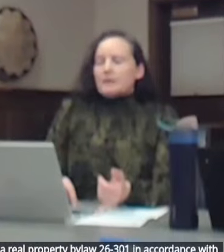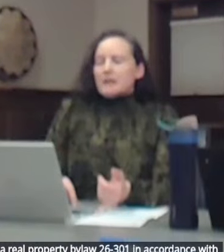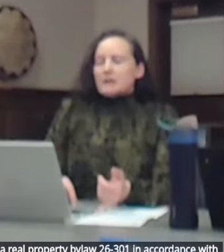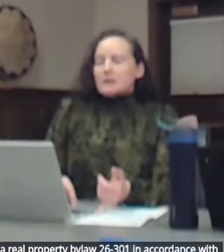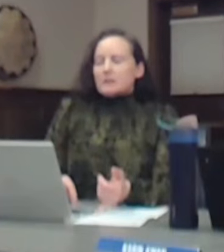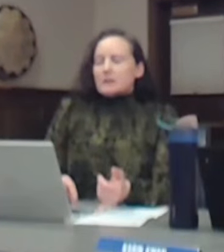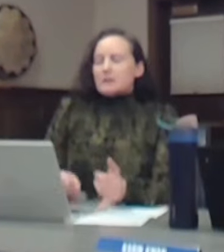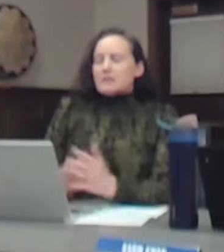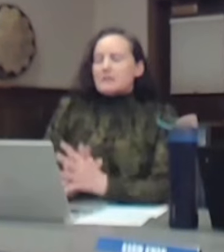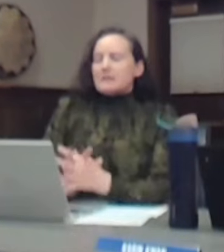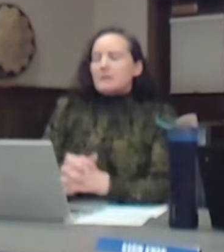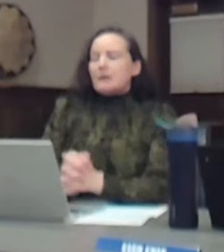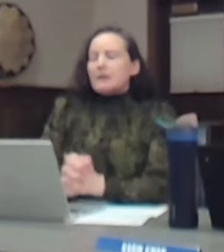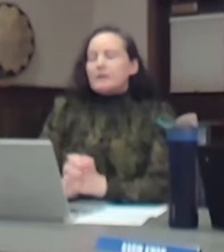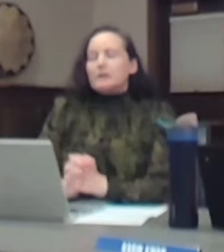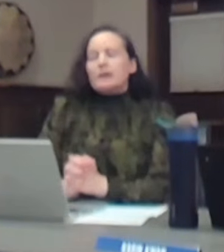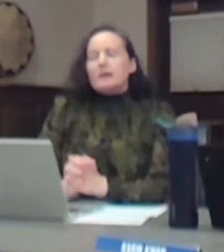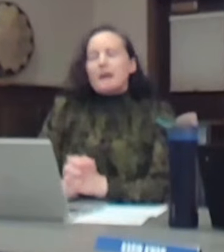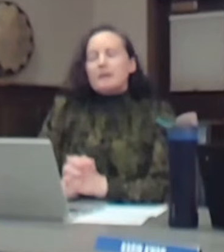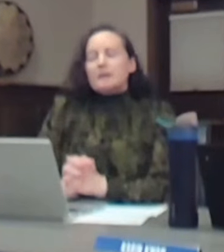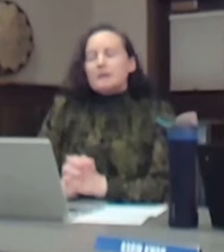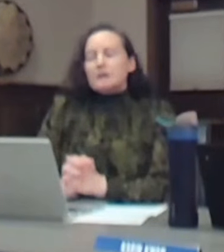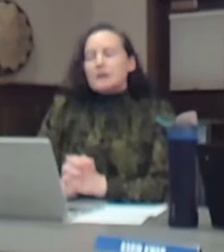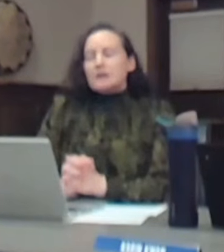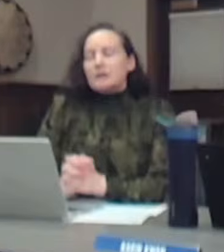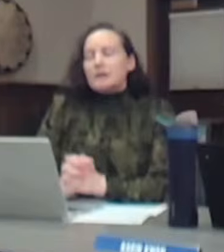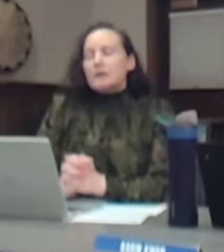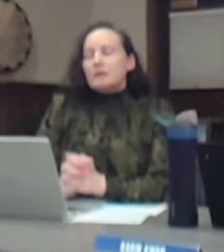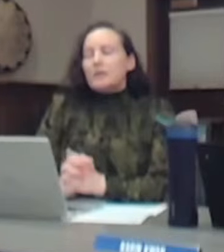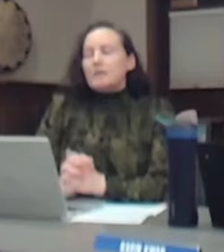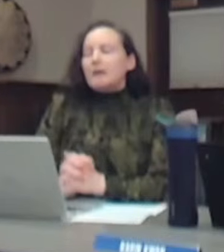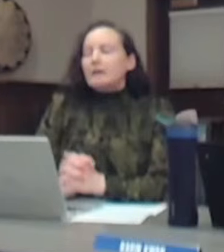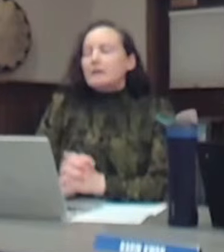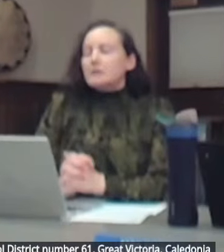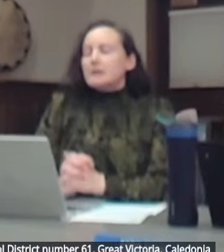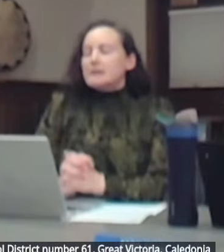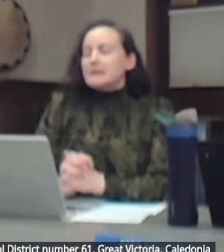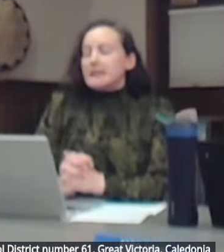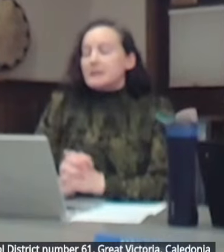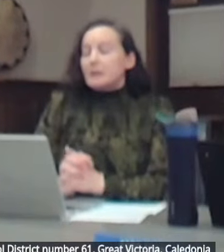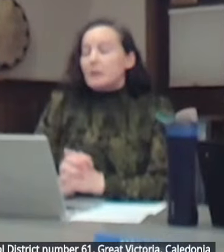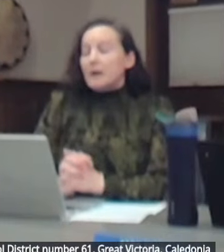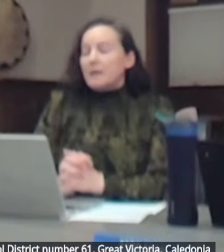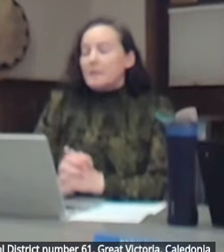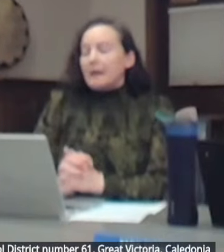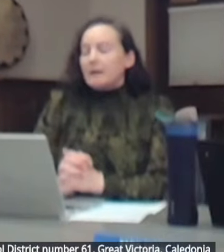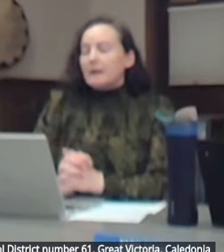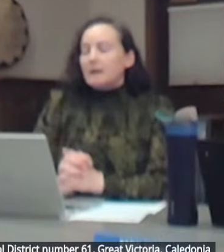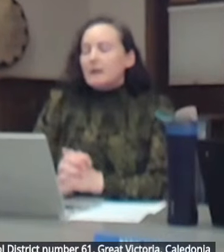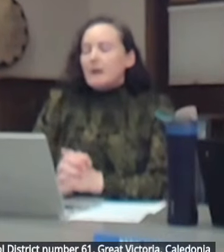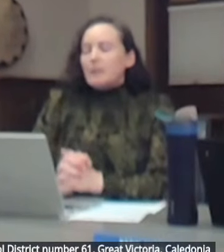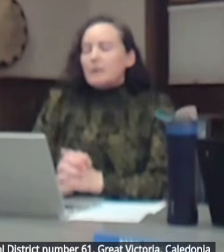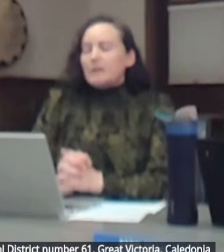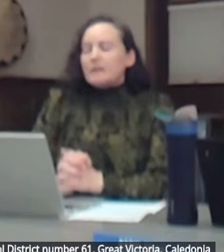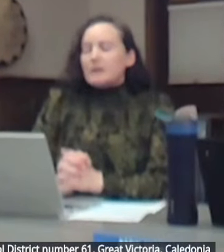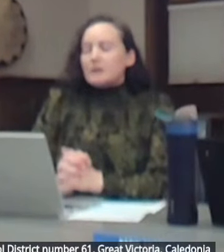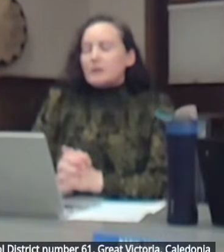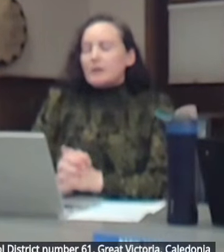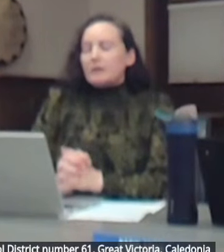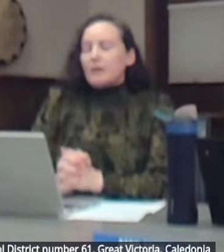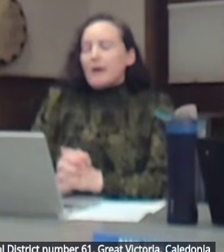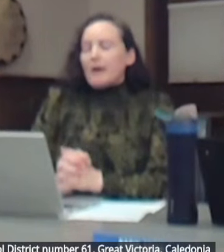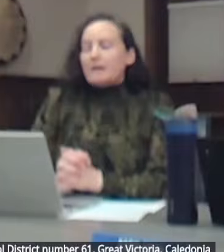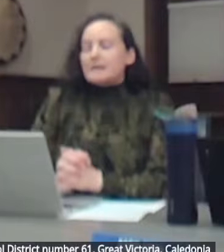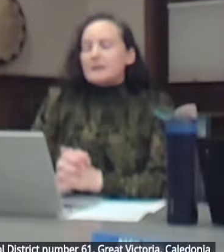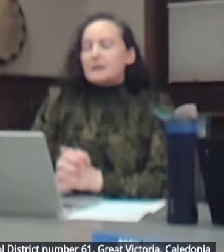The Board of Education of School District number 61 Greater Victoria, Caledonia truck turnaround right of way bylaw 26-01, the bylaw approves the